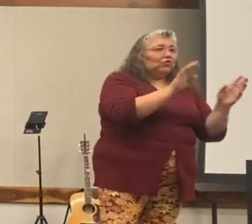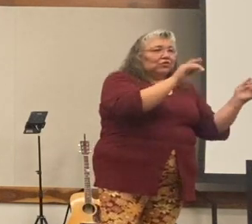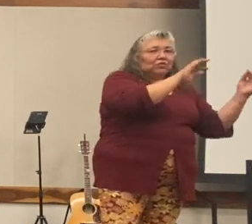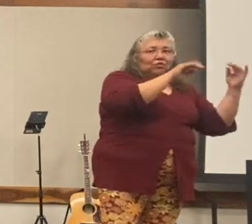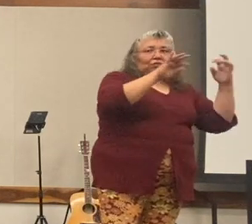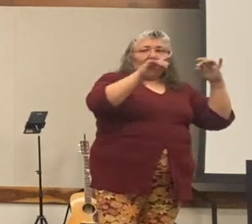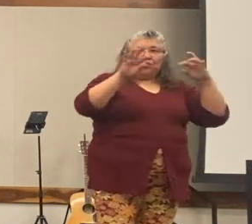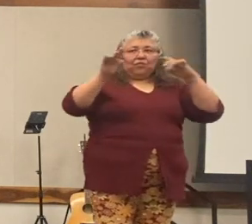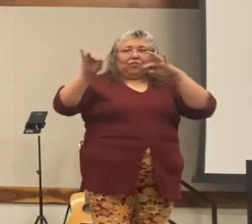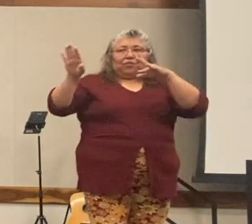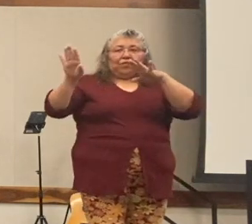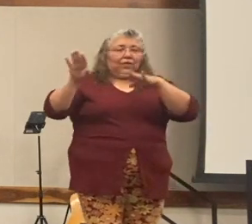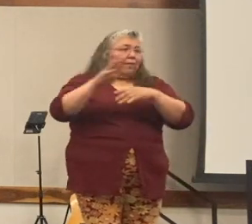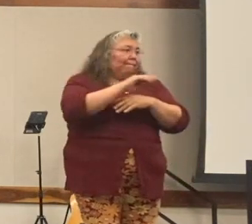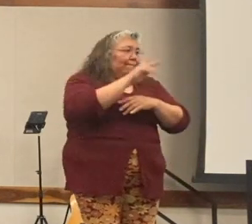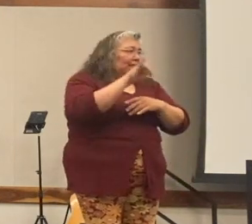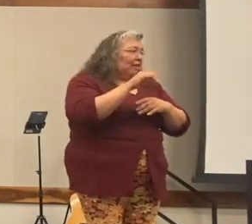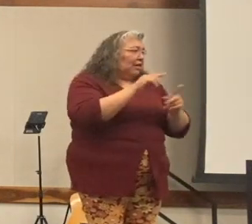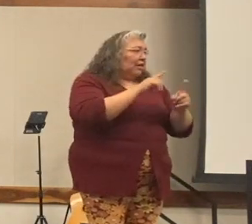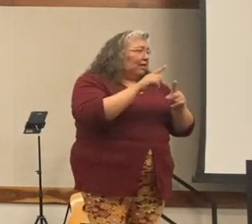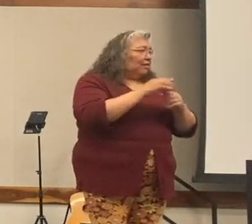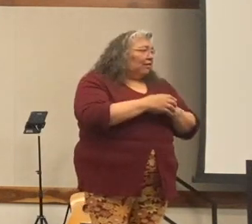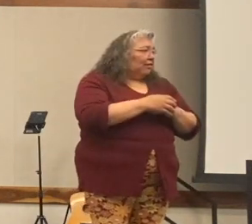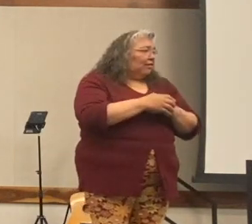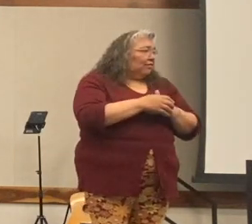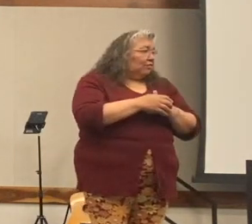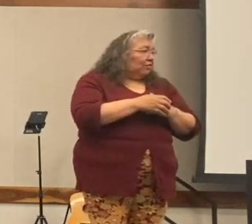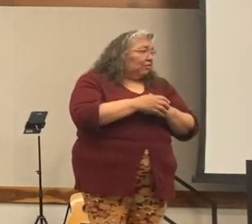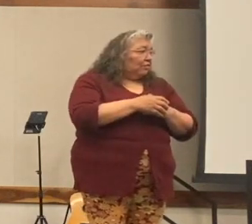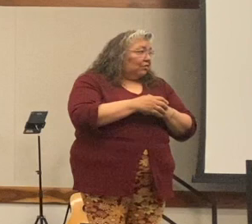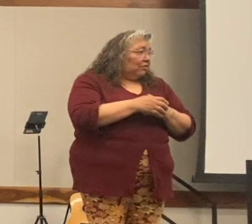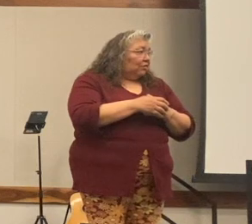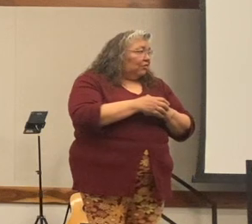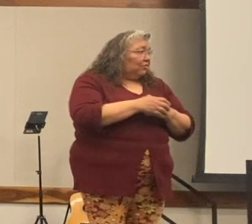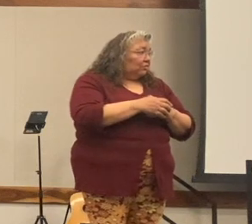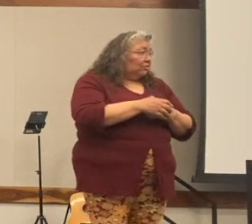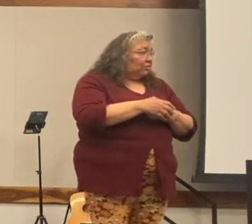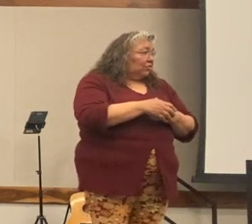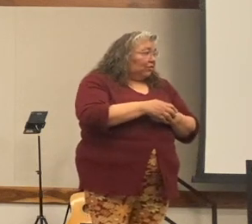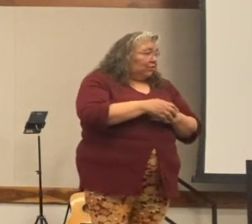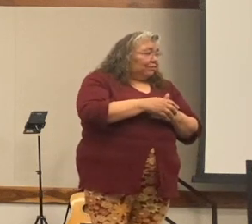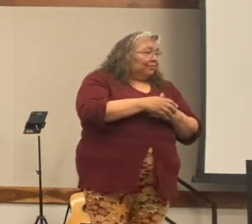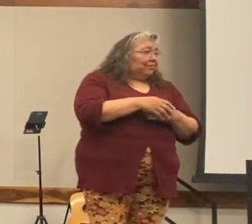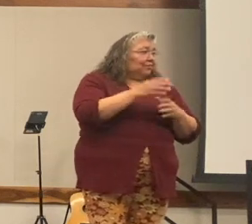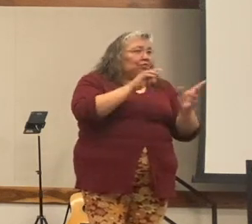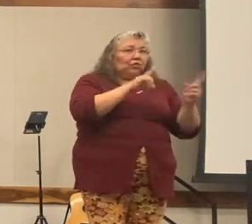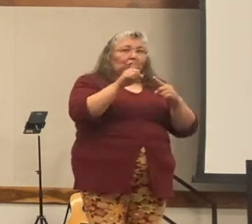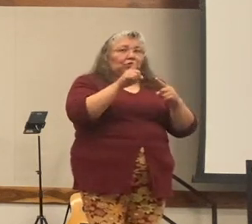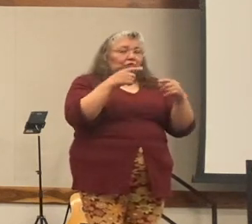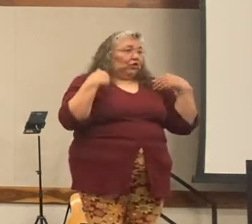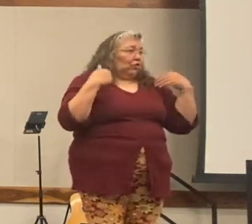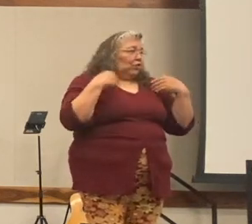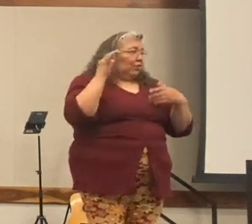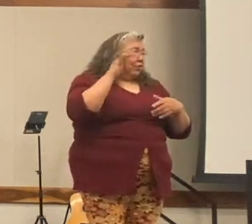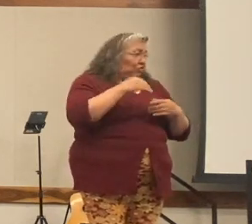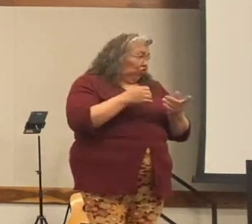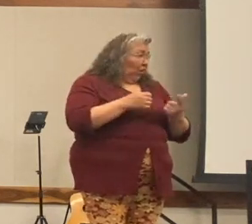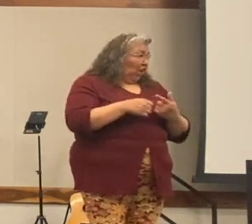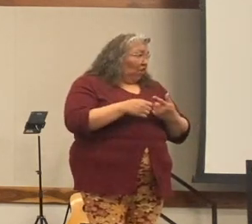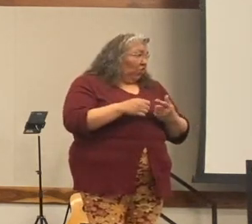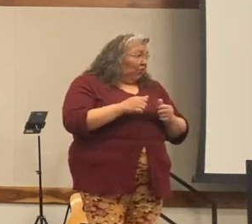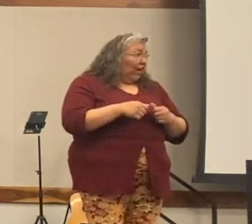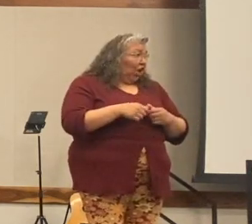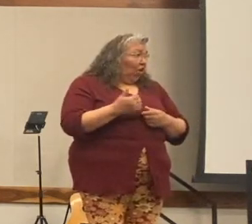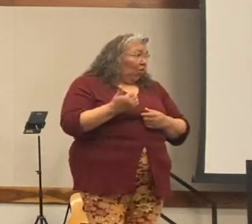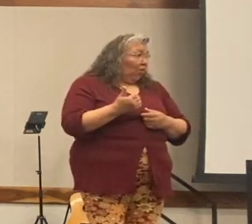Billy as he takes you up off to youth ministry. And so if you're in that age, just follow